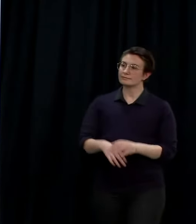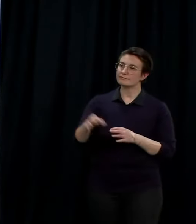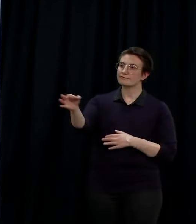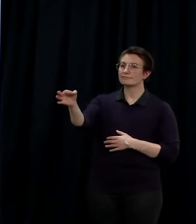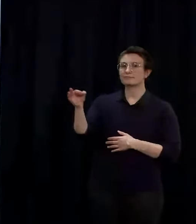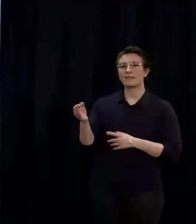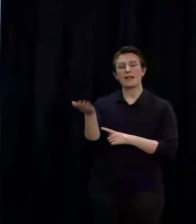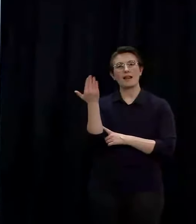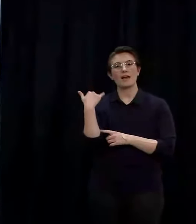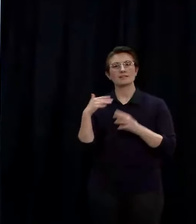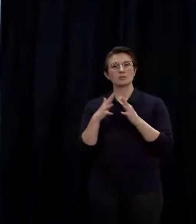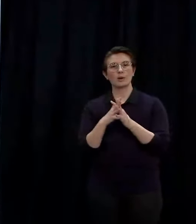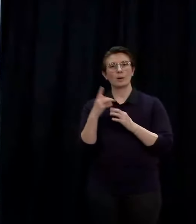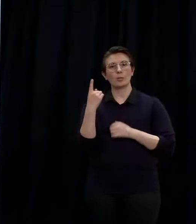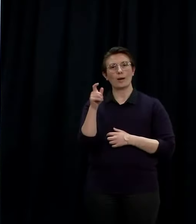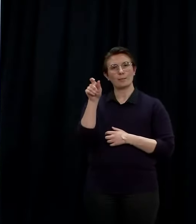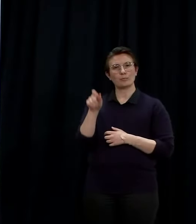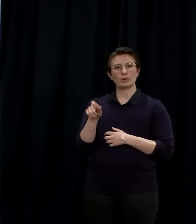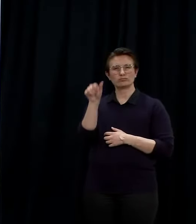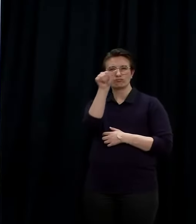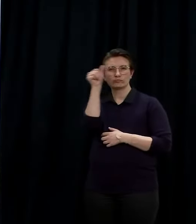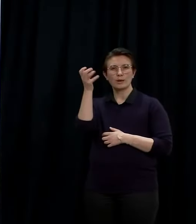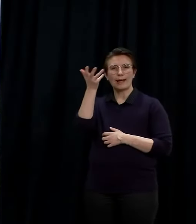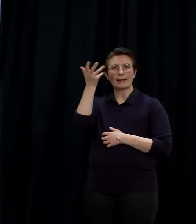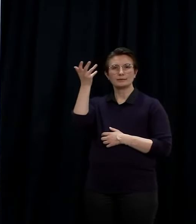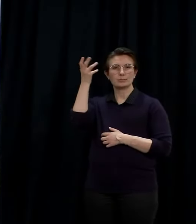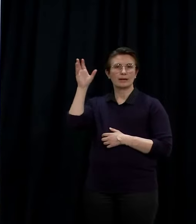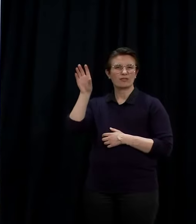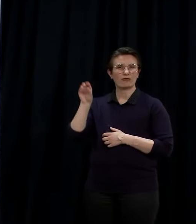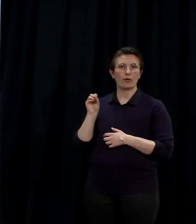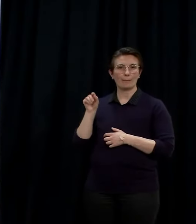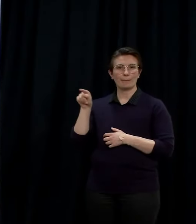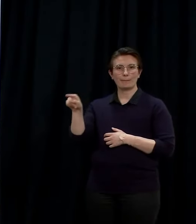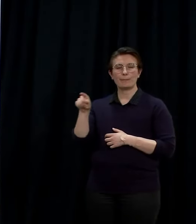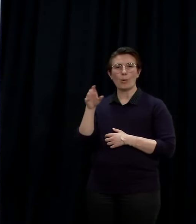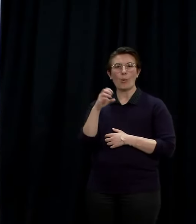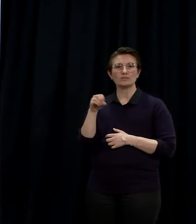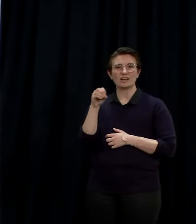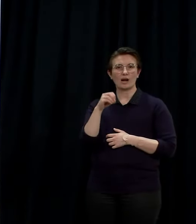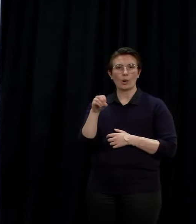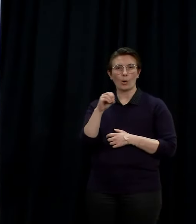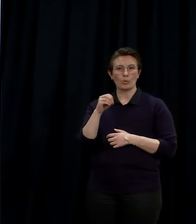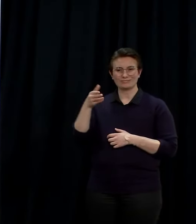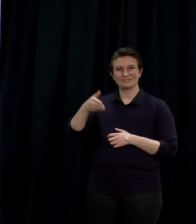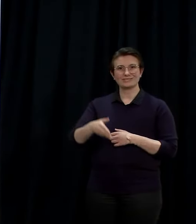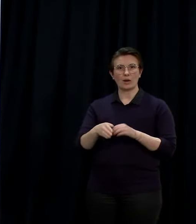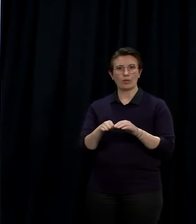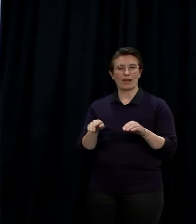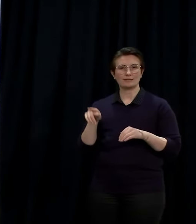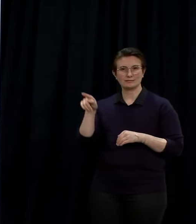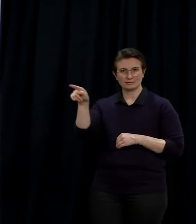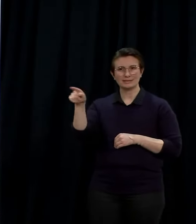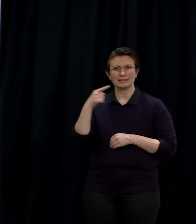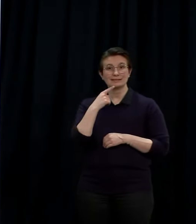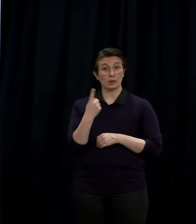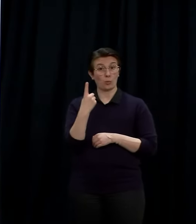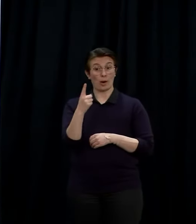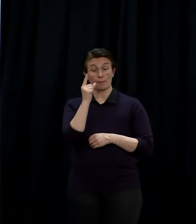stressed is to suspend all flights. Is that something the government has looked at or